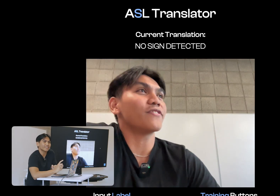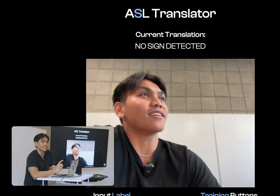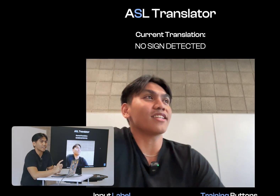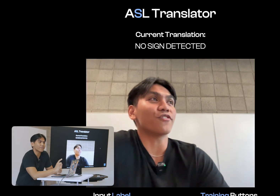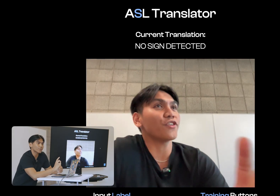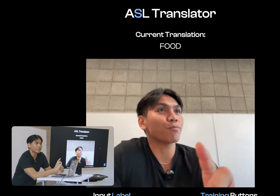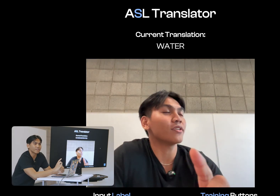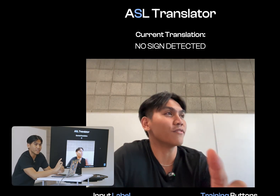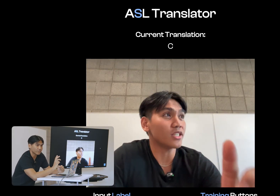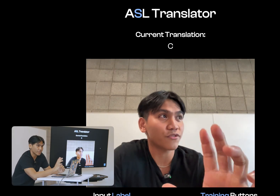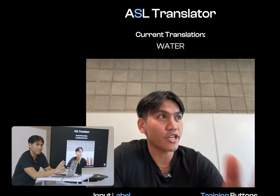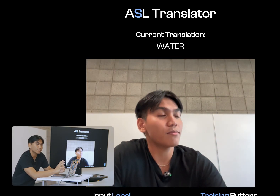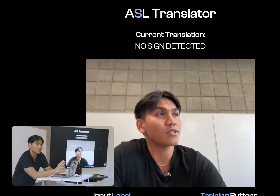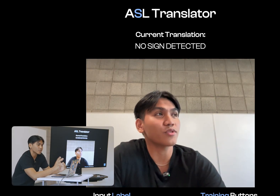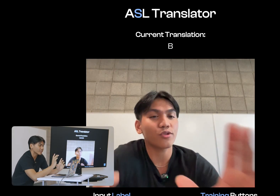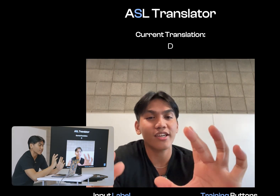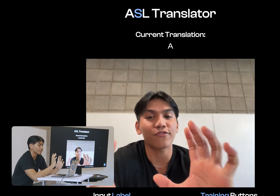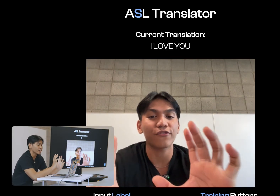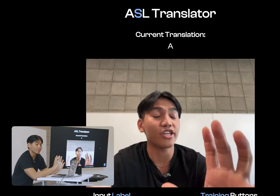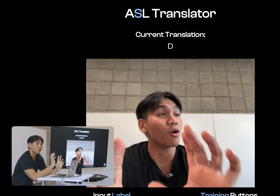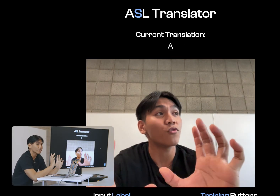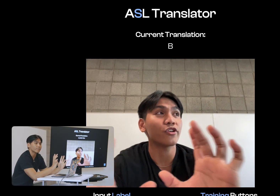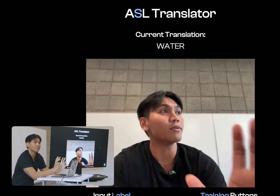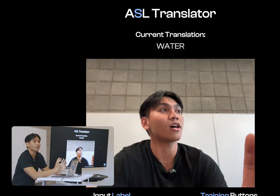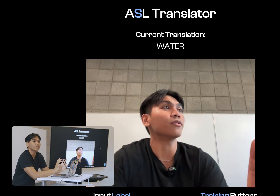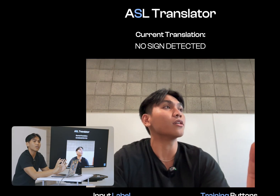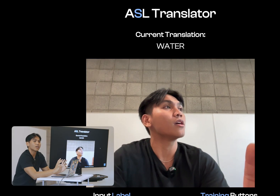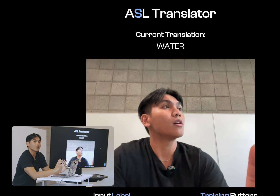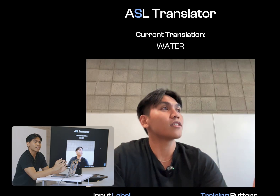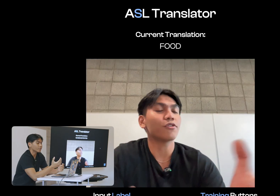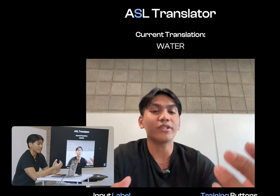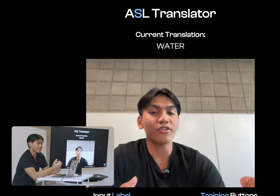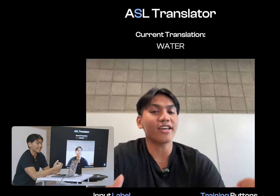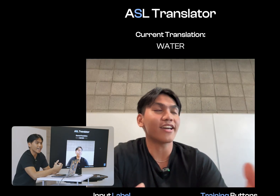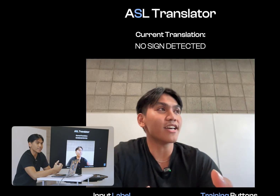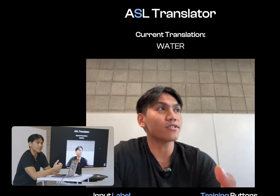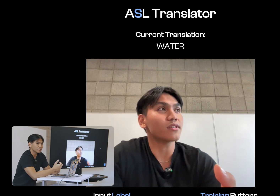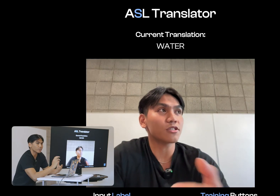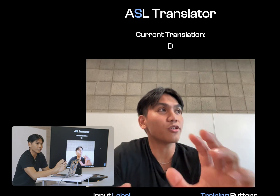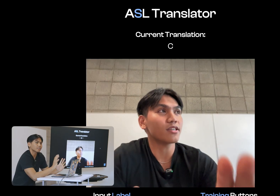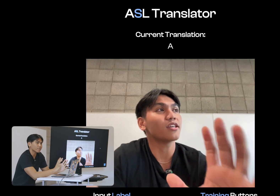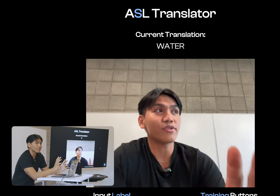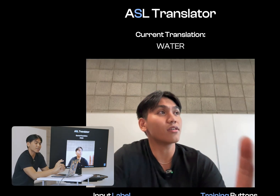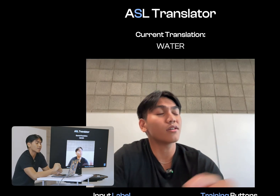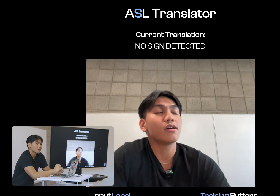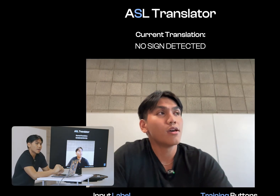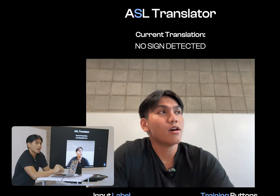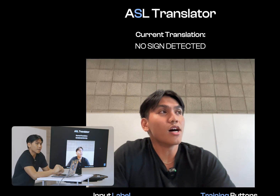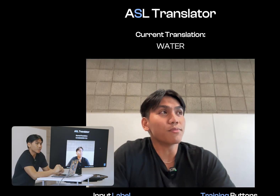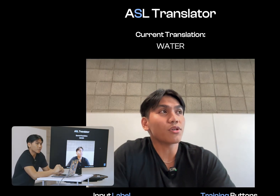Think of it as like a fingerprint of each frame. So it's looking at the frame, whole frame entirely. It's not really looking at the hands. It's looking at